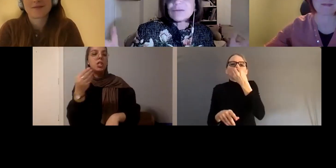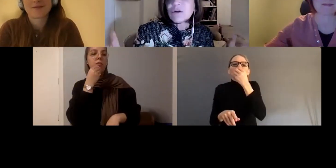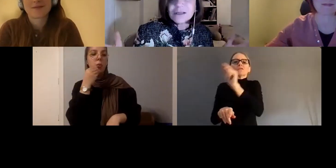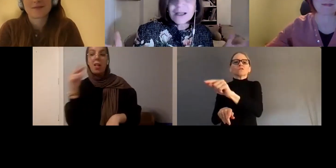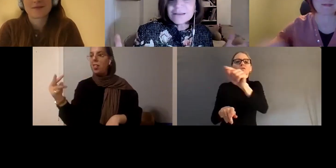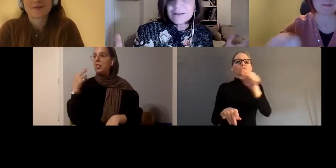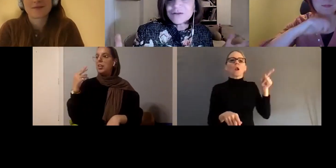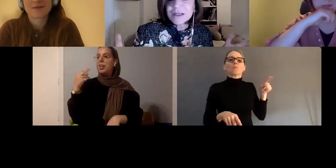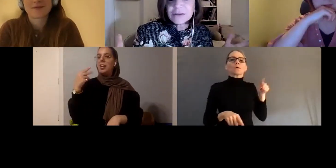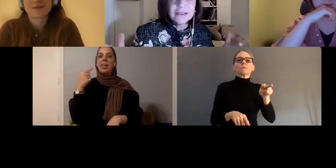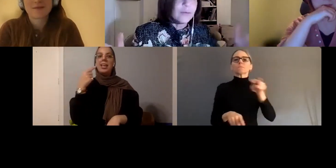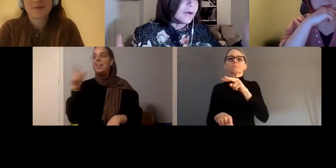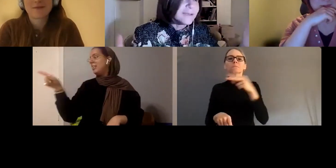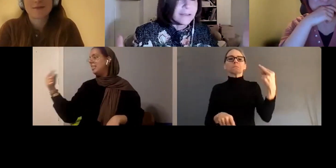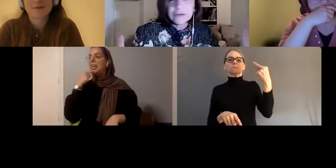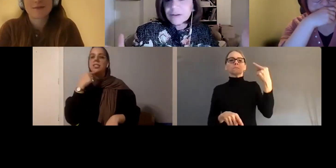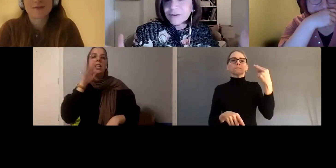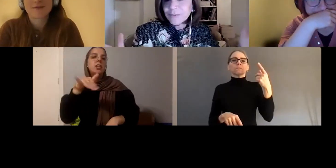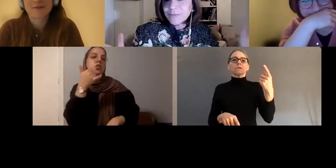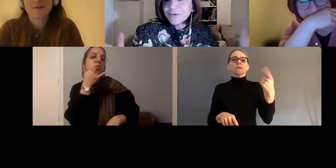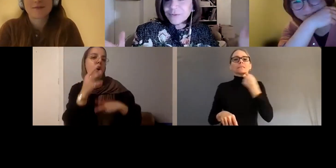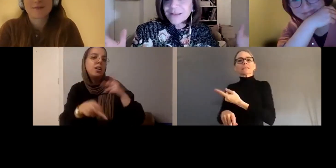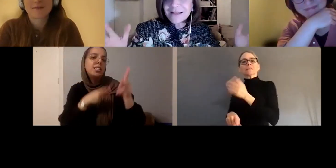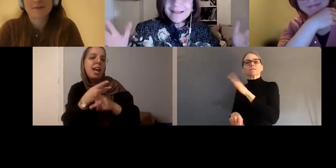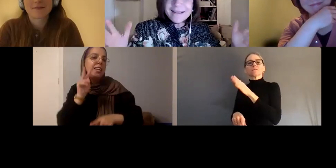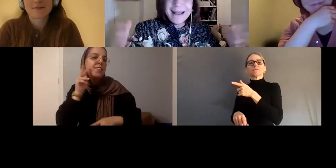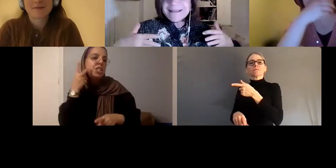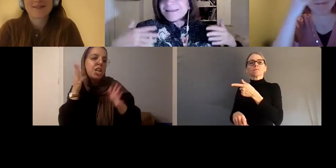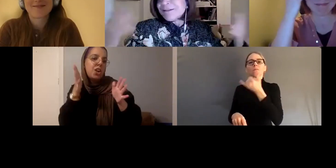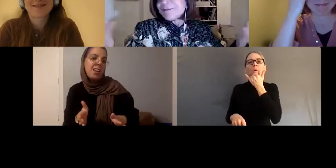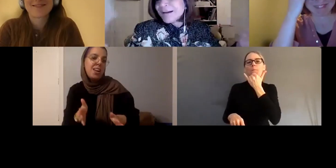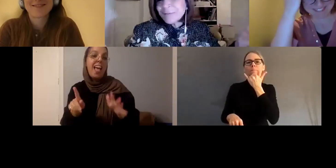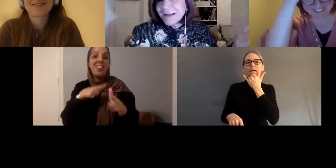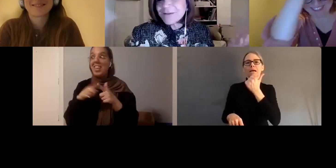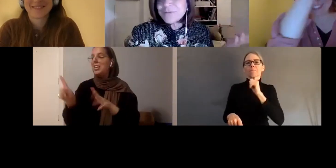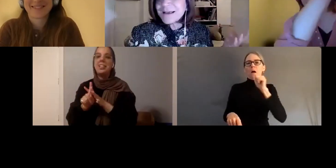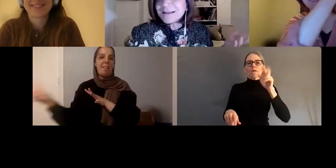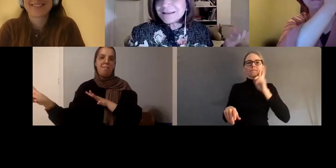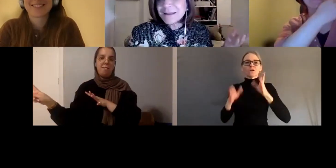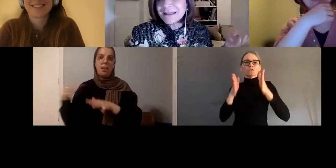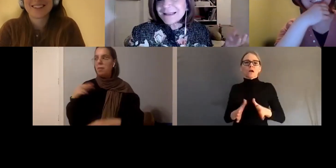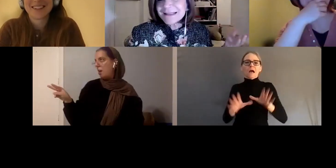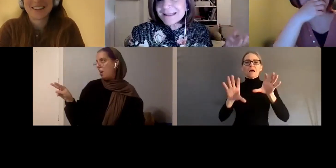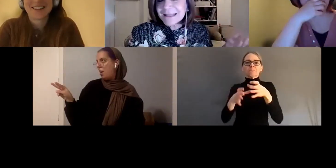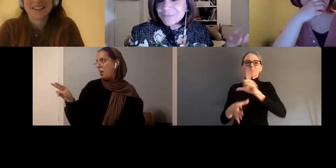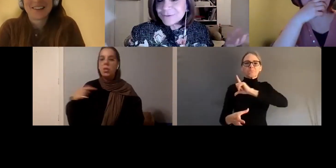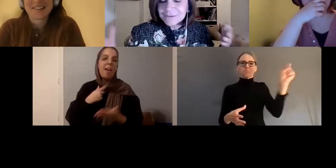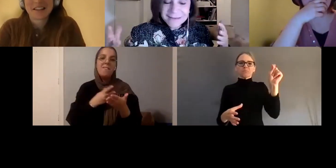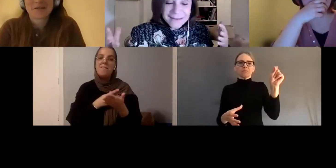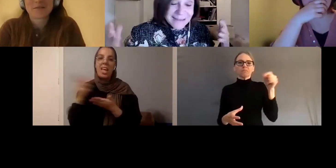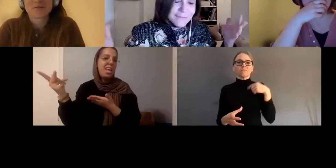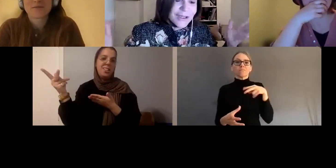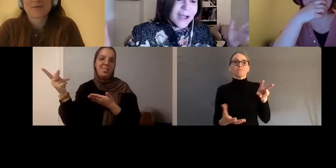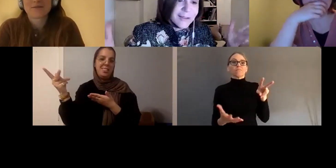says, "That's the wrong kind of vegetarian," and he walks out. So that's, you know, I failed at making a